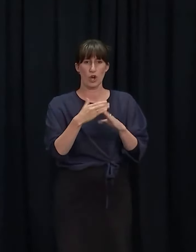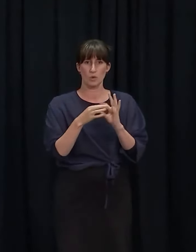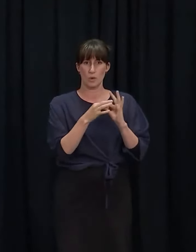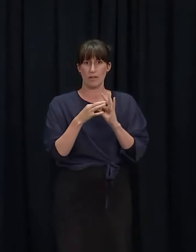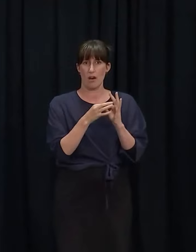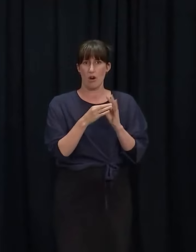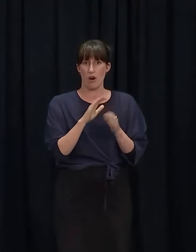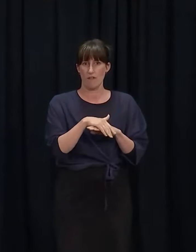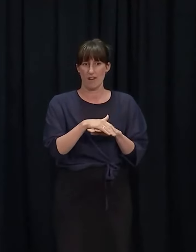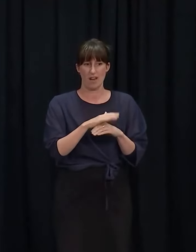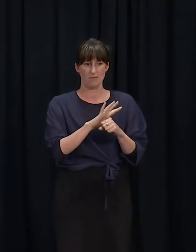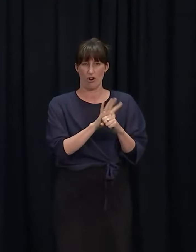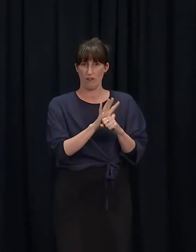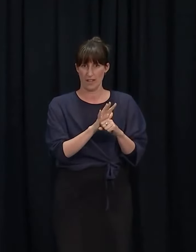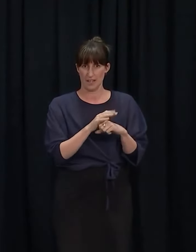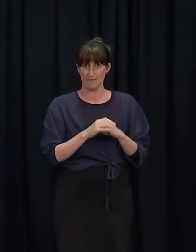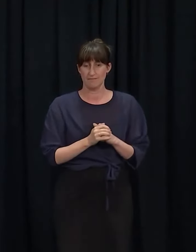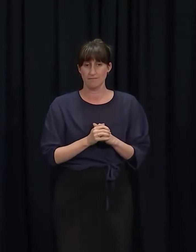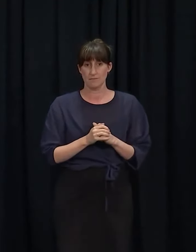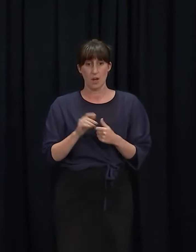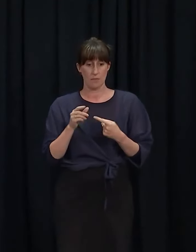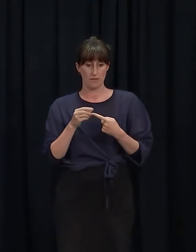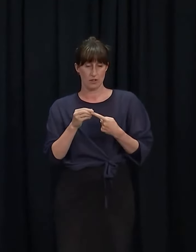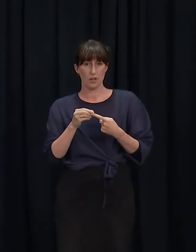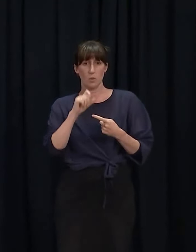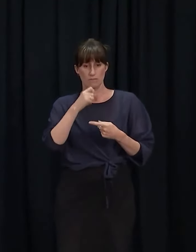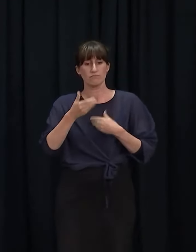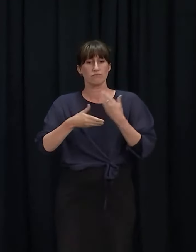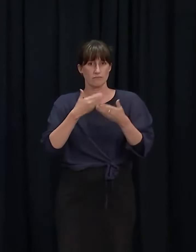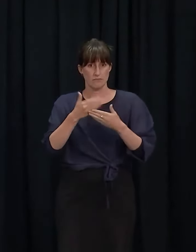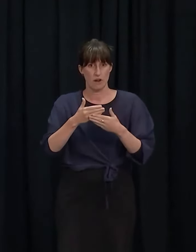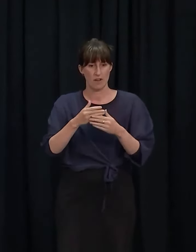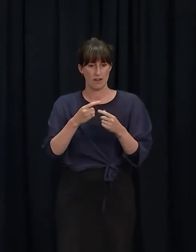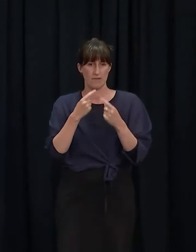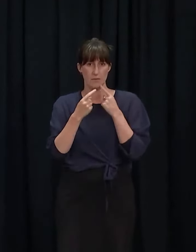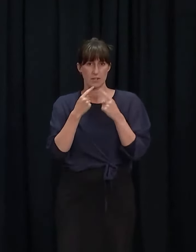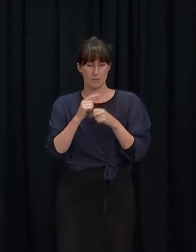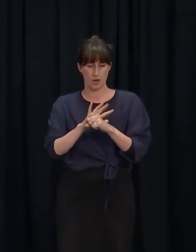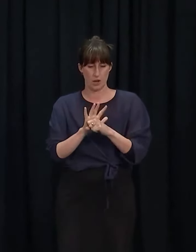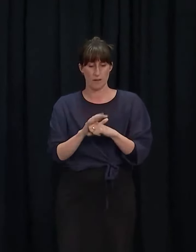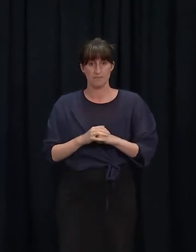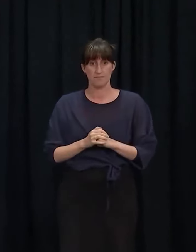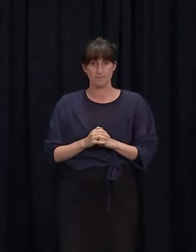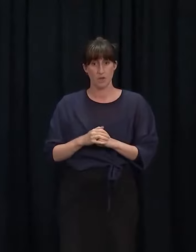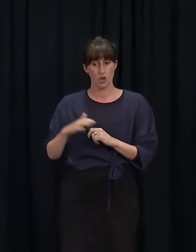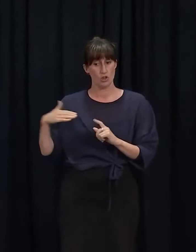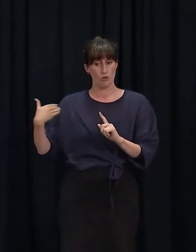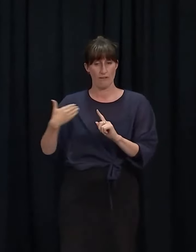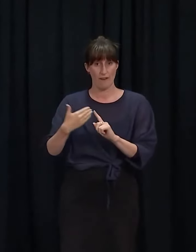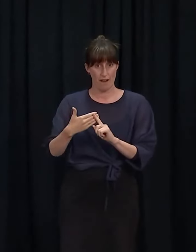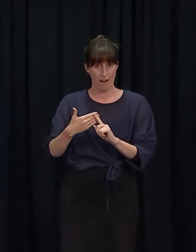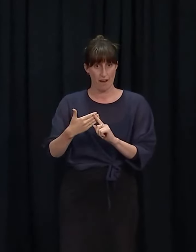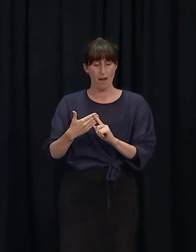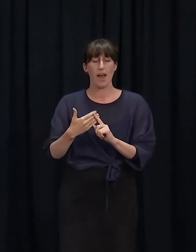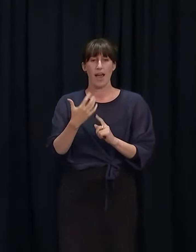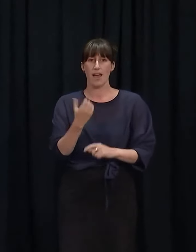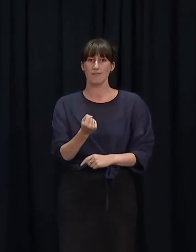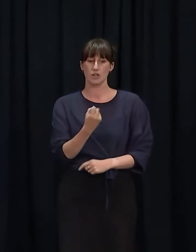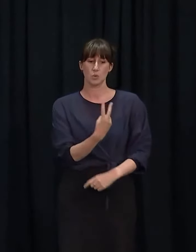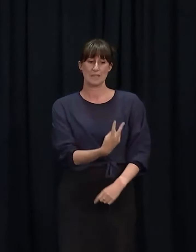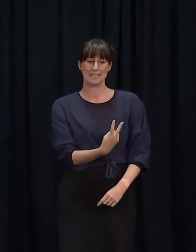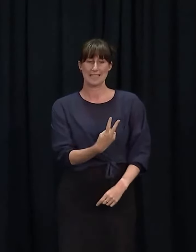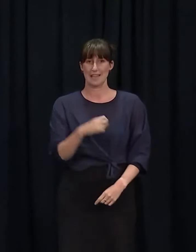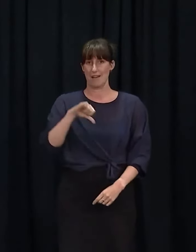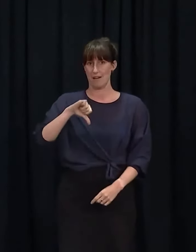some key facts, figures and decisions. To date, we have identified 29 community cases